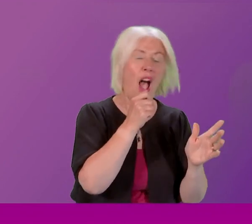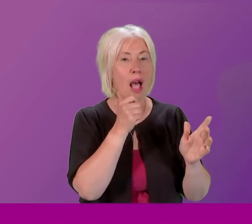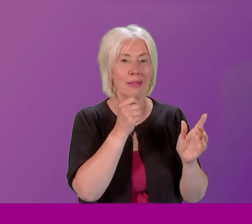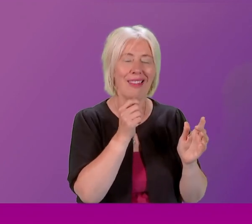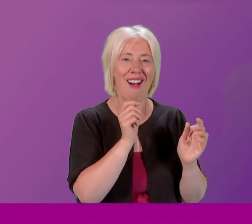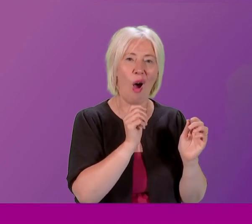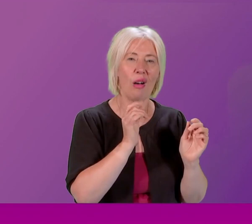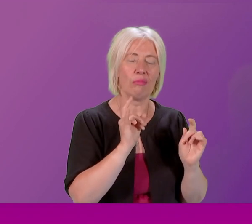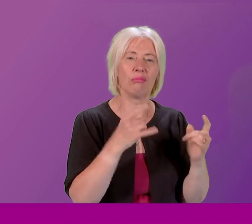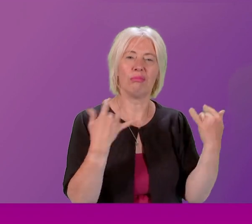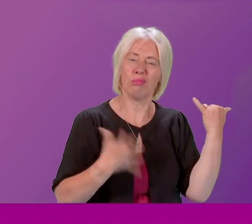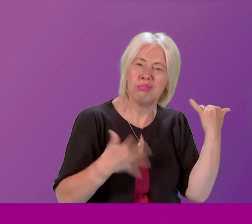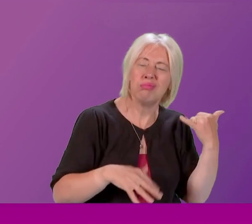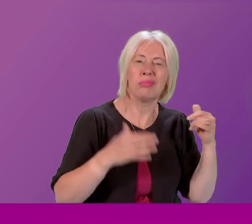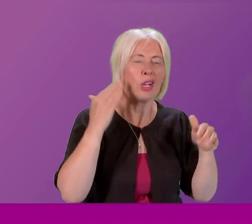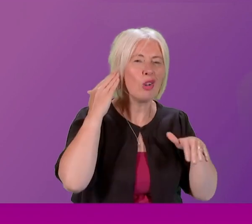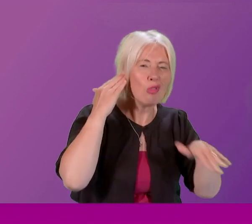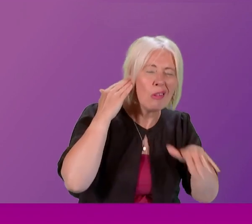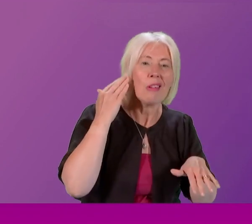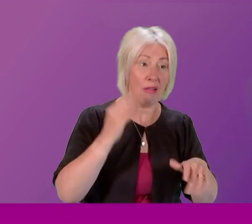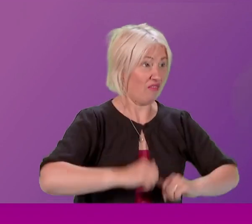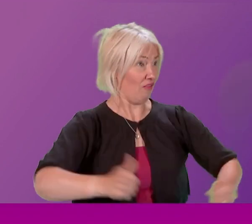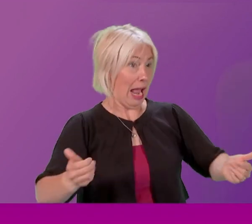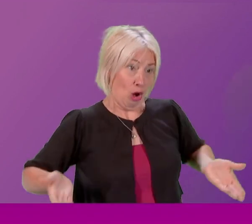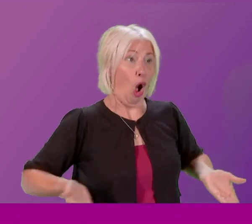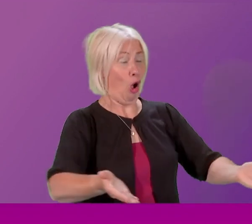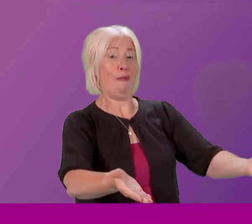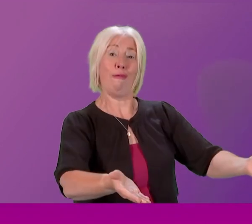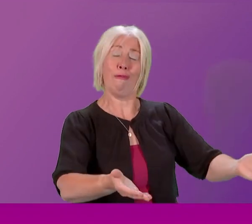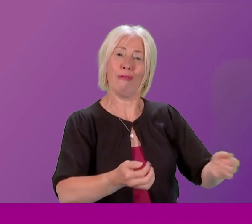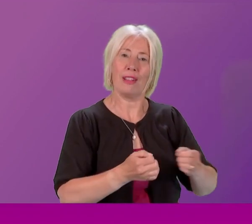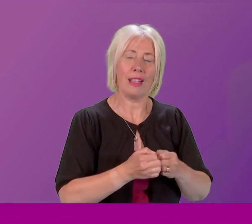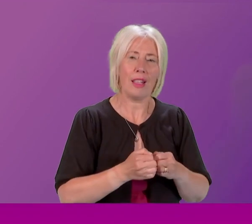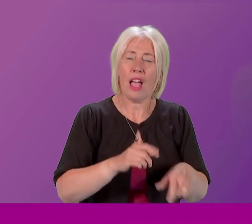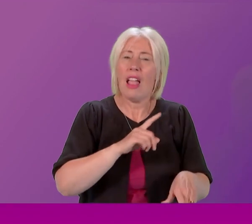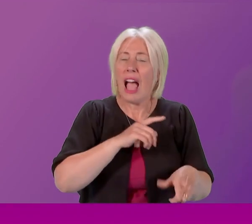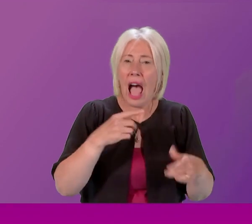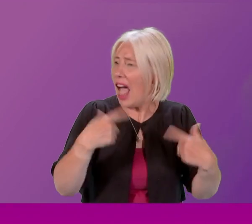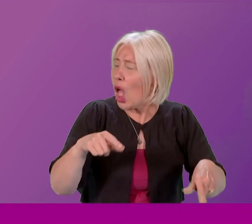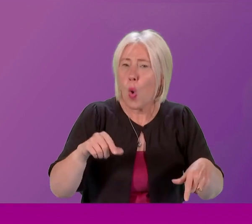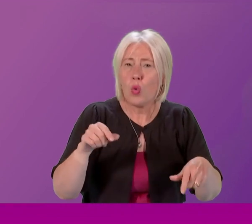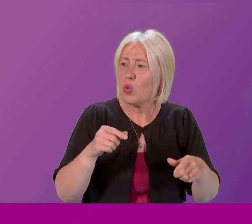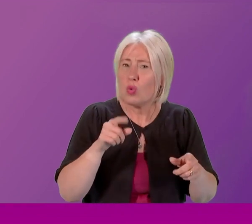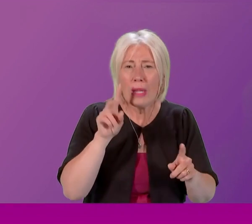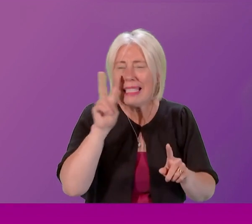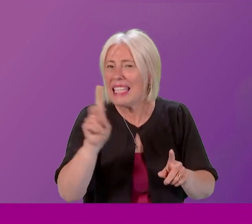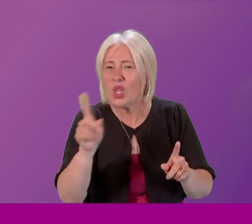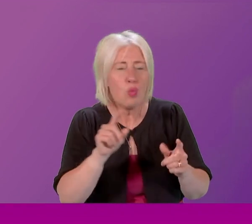happen, you know, see what happens there. Or to do a project with Phil Cunningham, let that happen. Let's